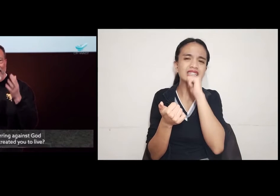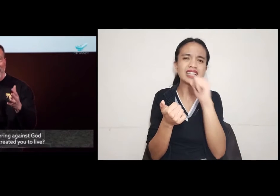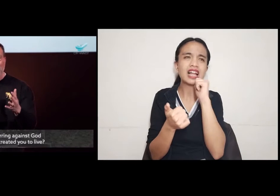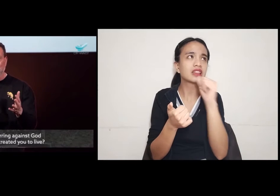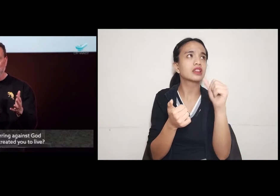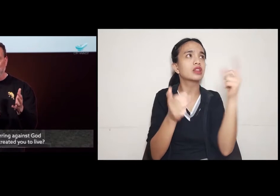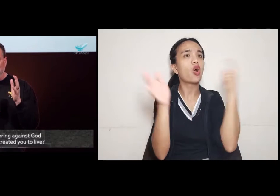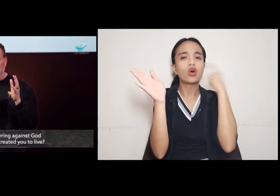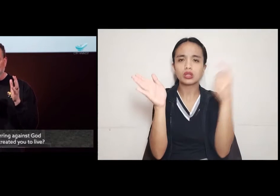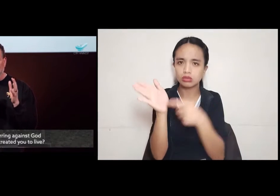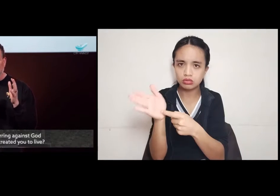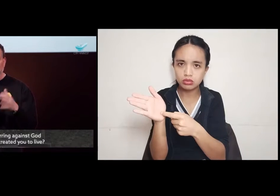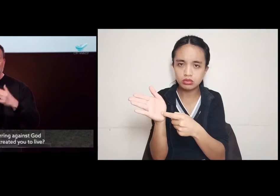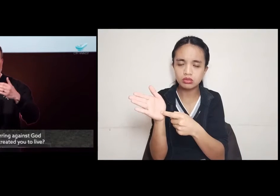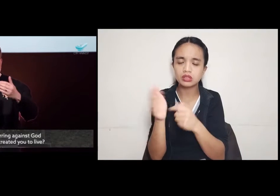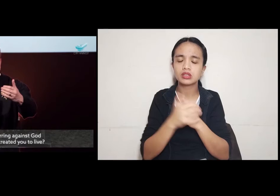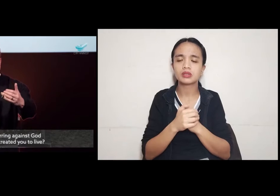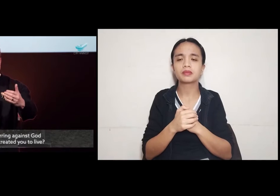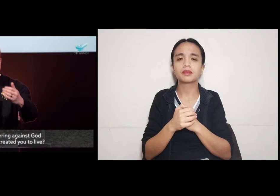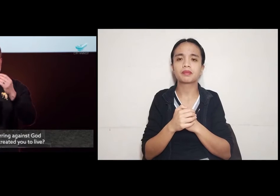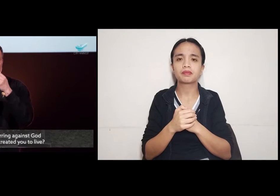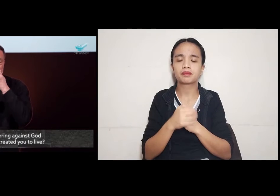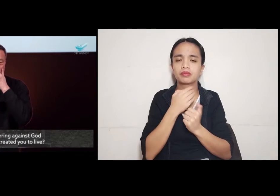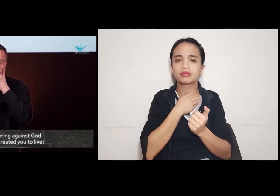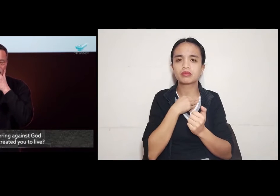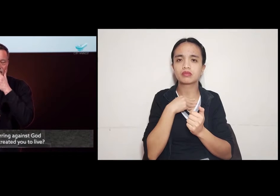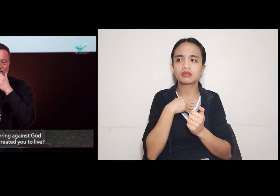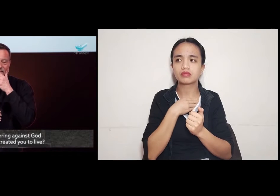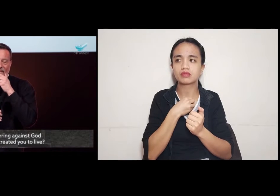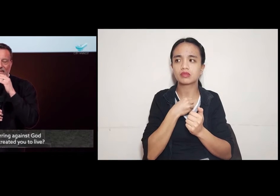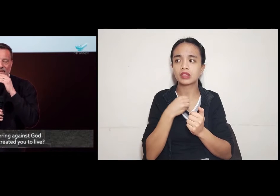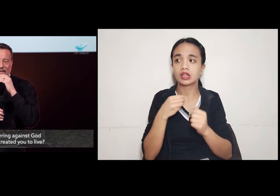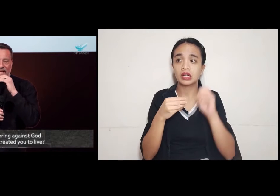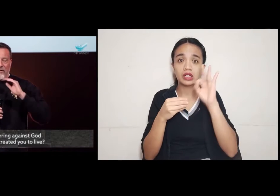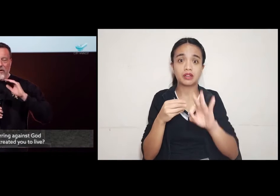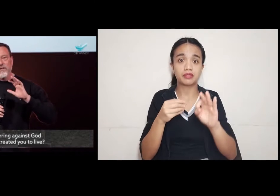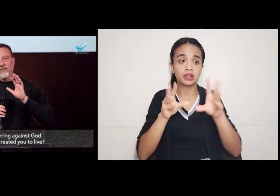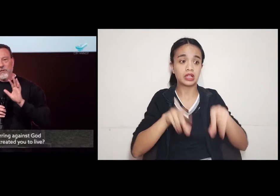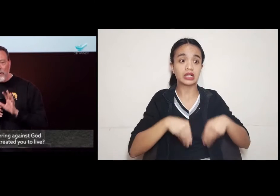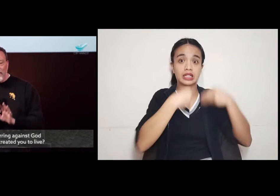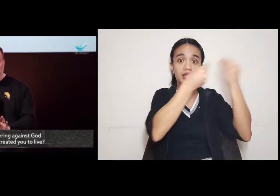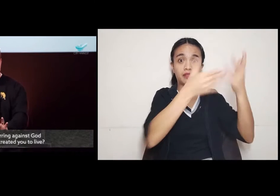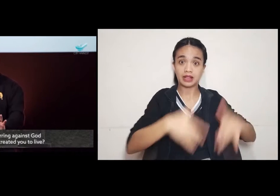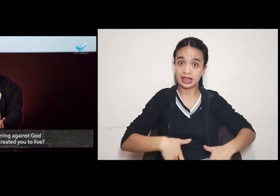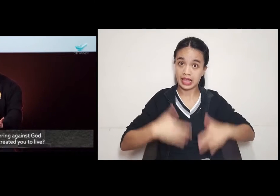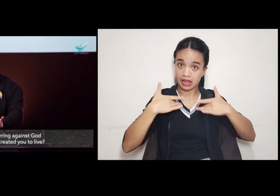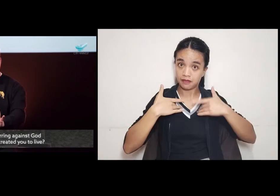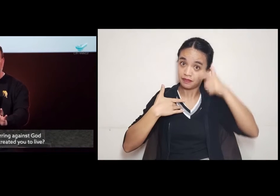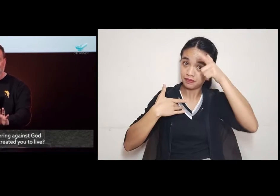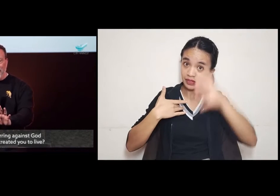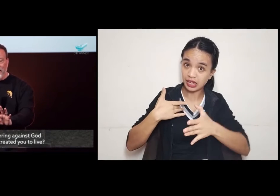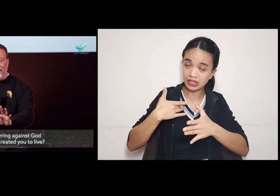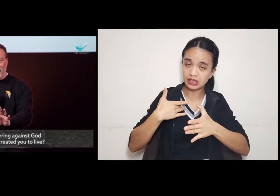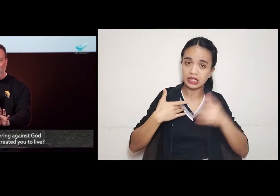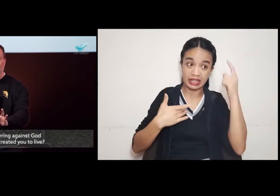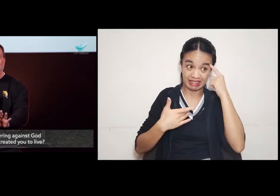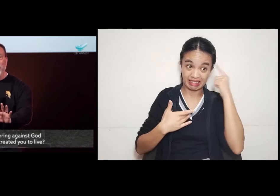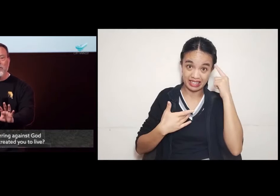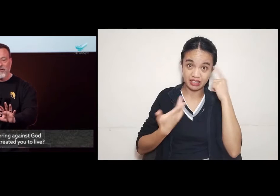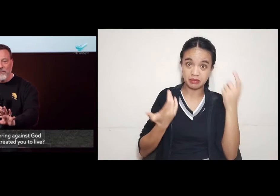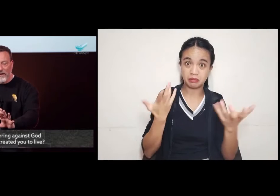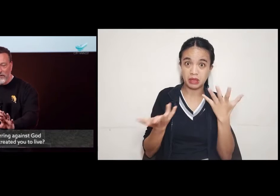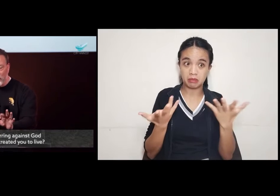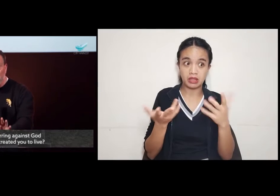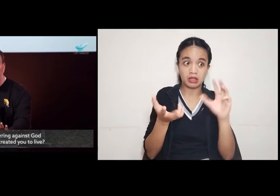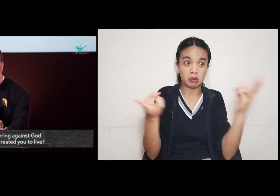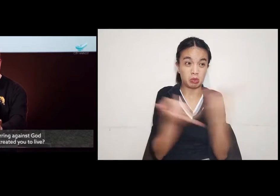consciously acknowledging it, have lived at war with God. And when we surrender to God, we think